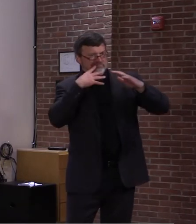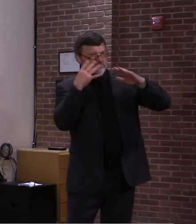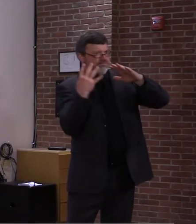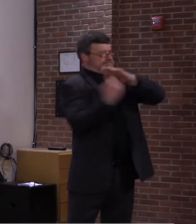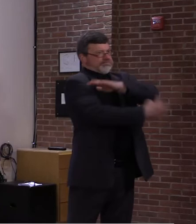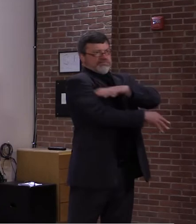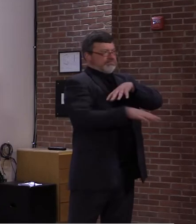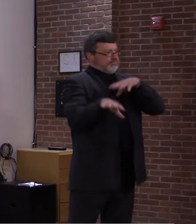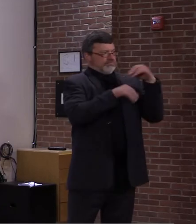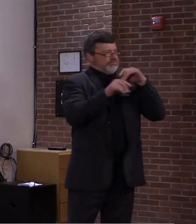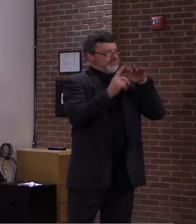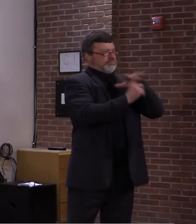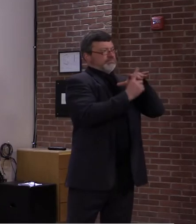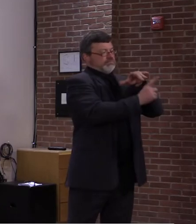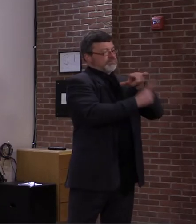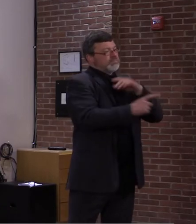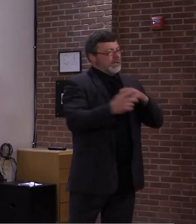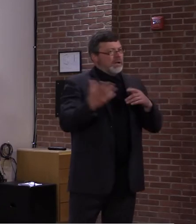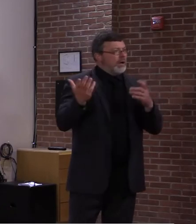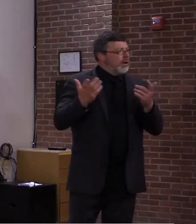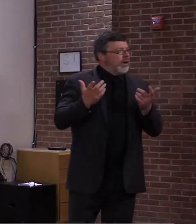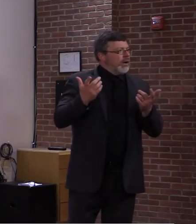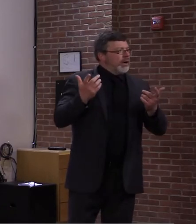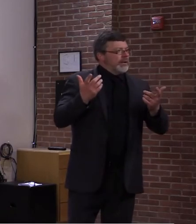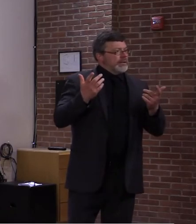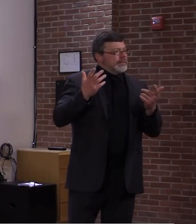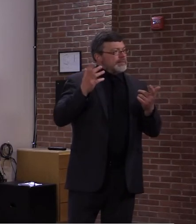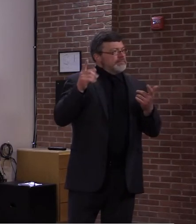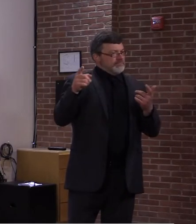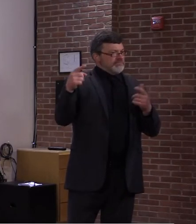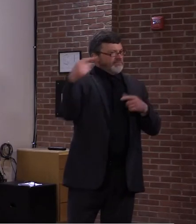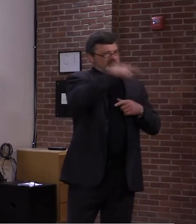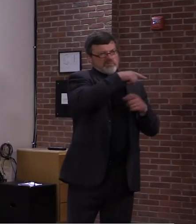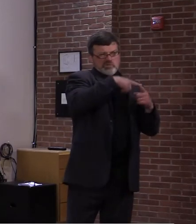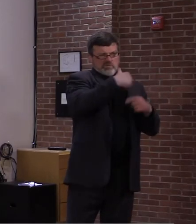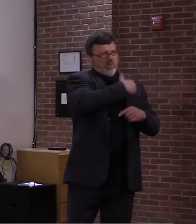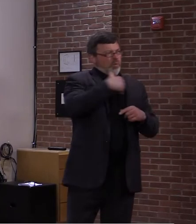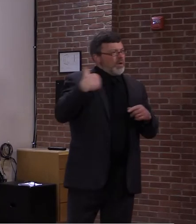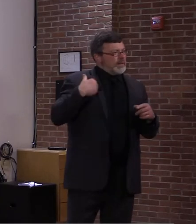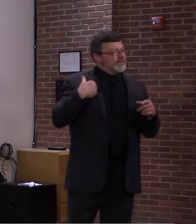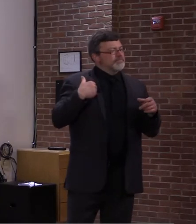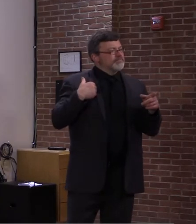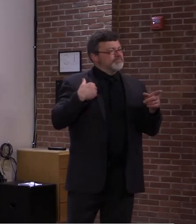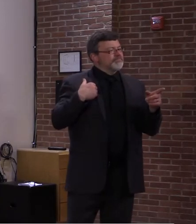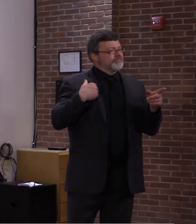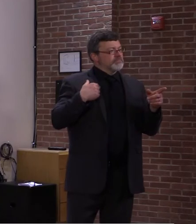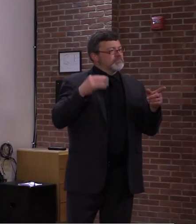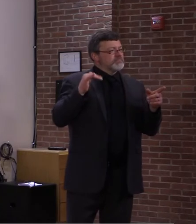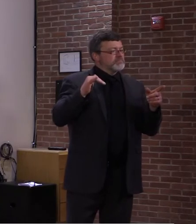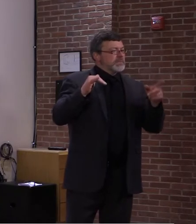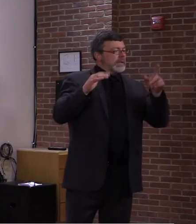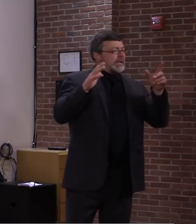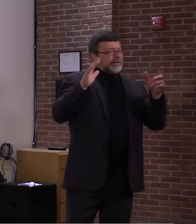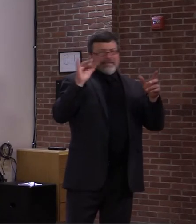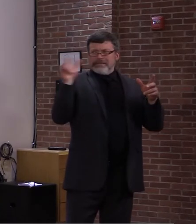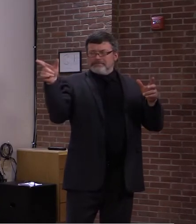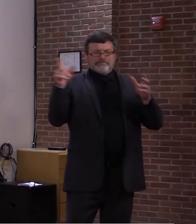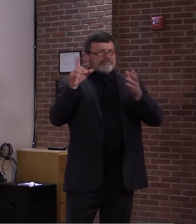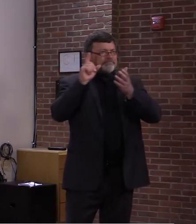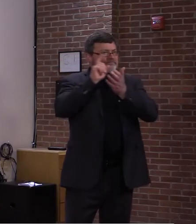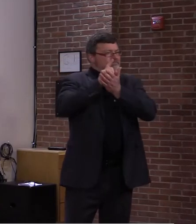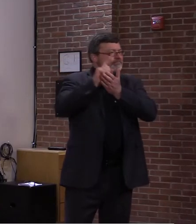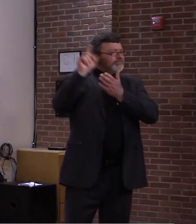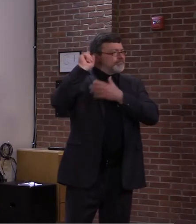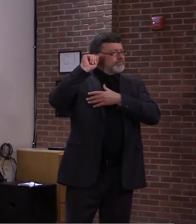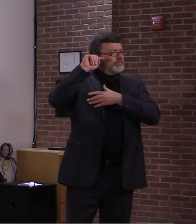So we had a couple of deployments. One was last Thursday night, and I couldn't be more